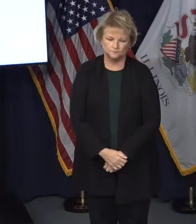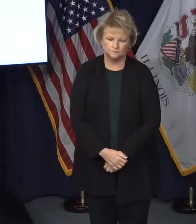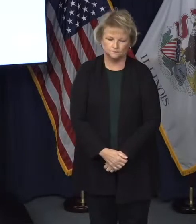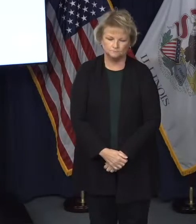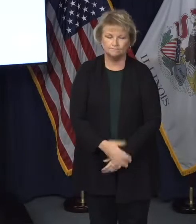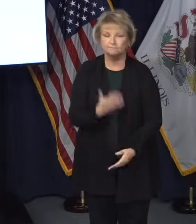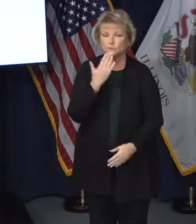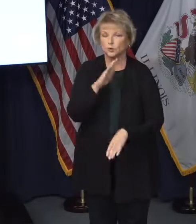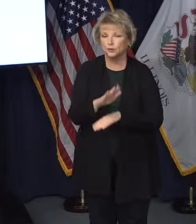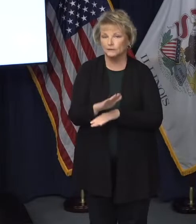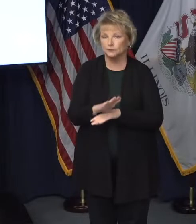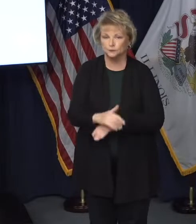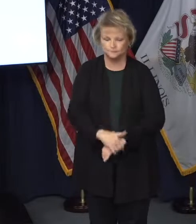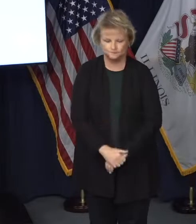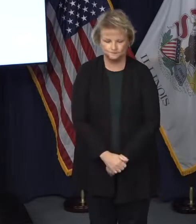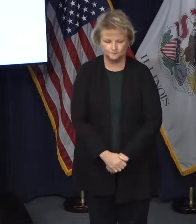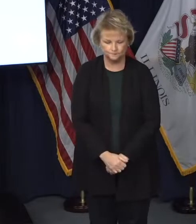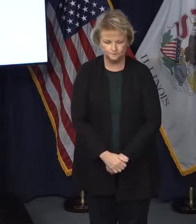Good afternoon.